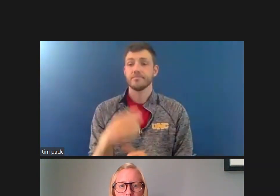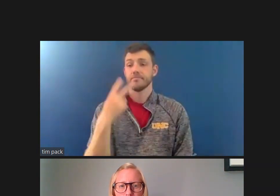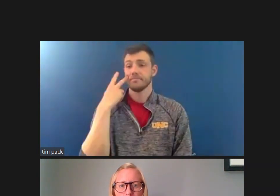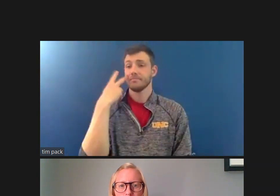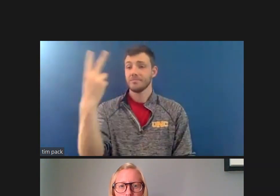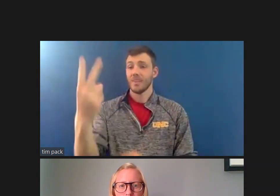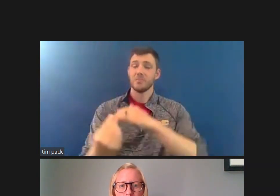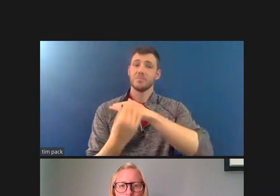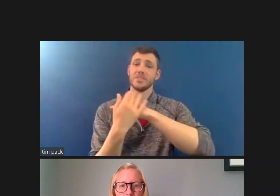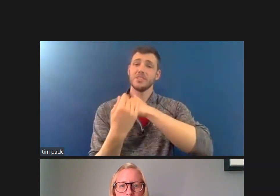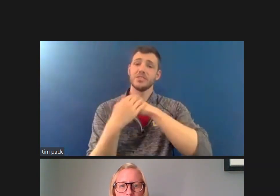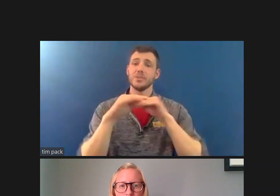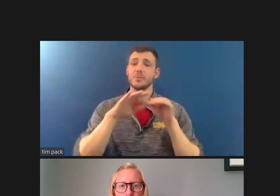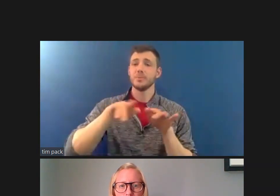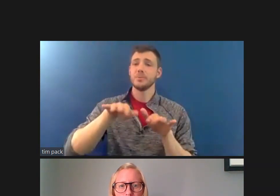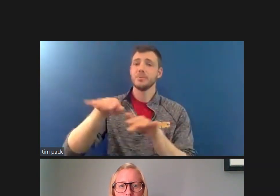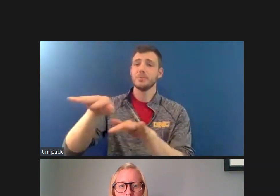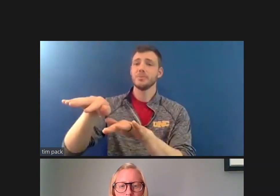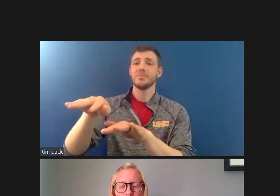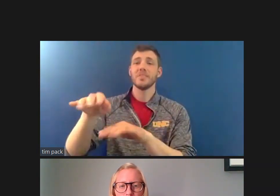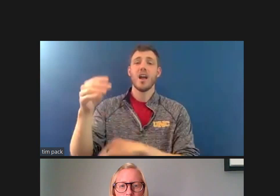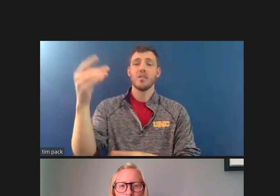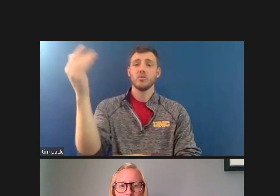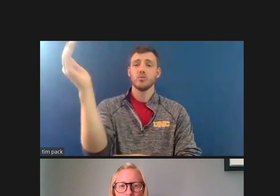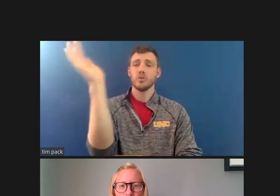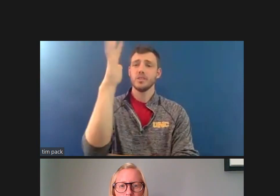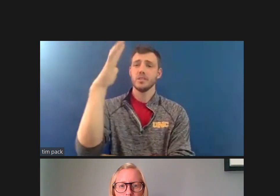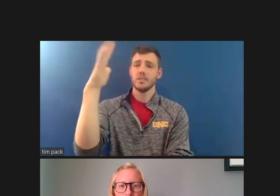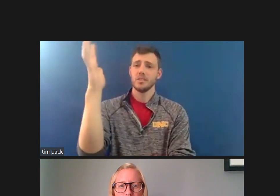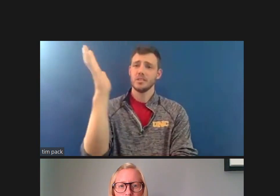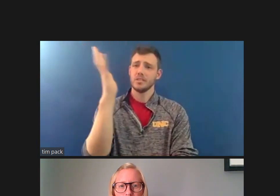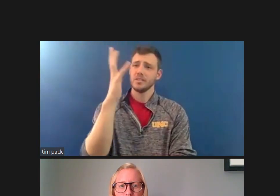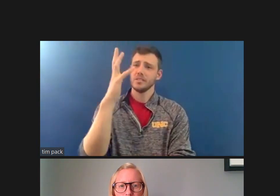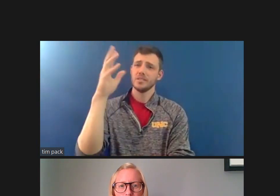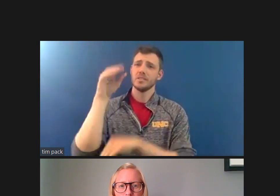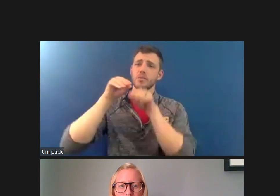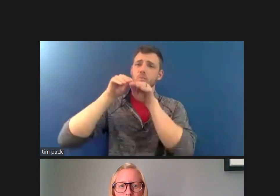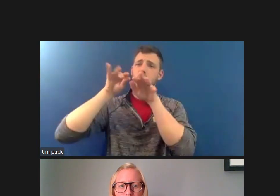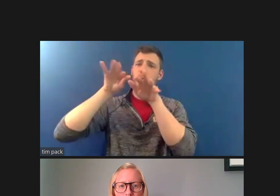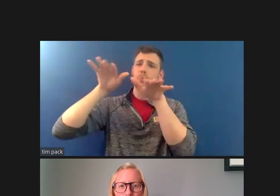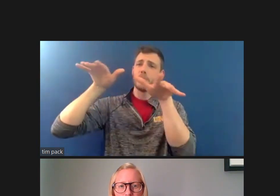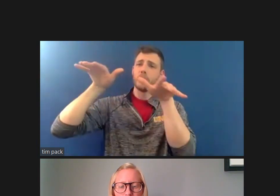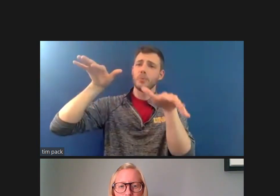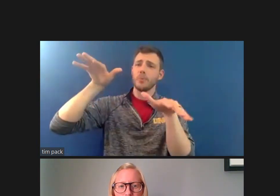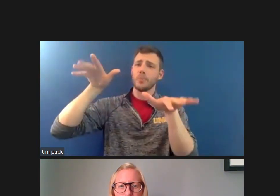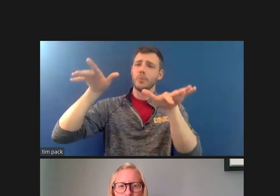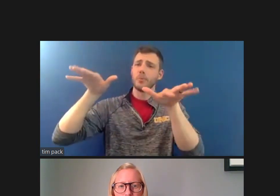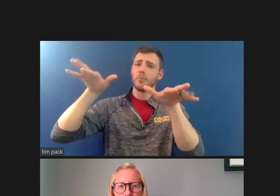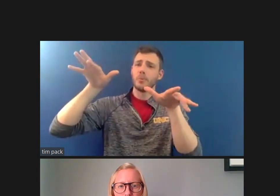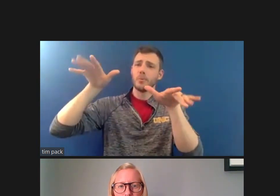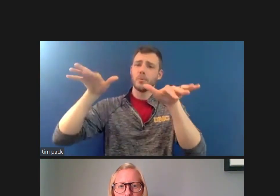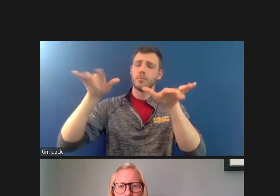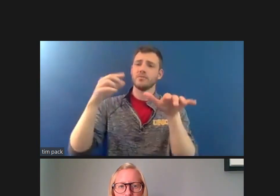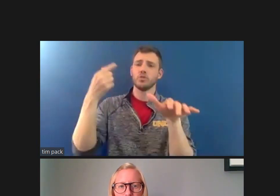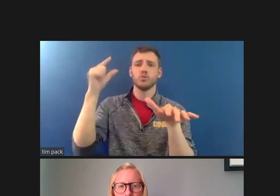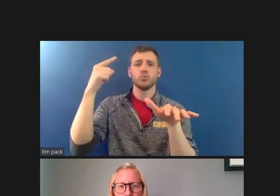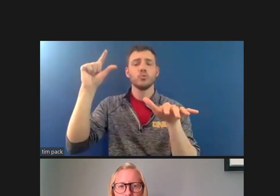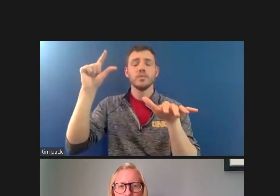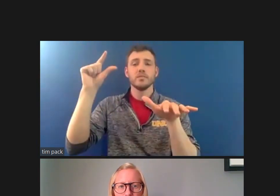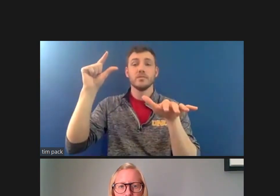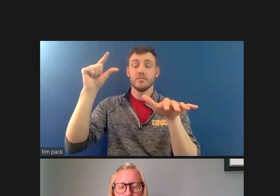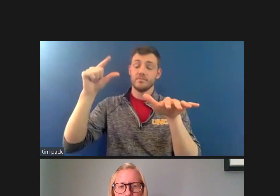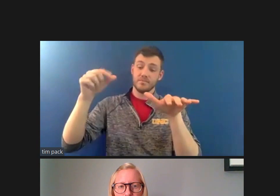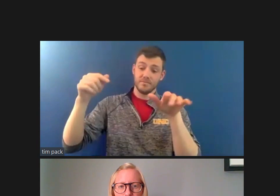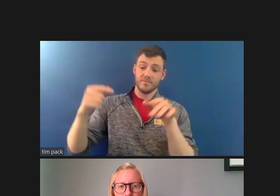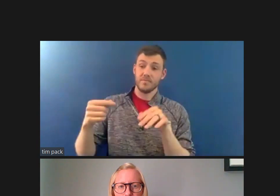light, and their green feathers were 100 feet up in the air. The ground beneath them was a bank covered with coarse grass, torn everywhere by